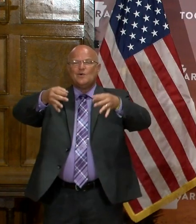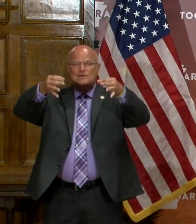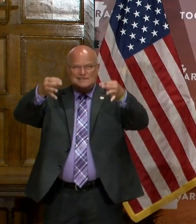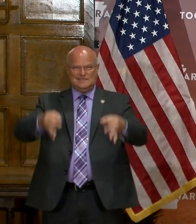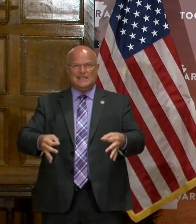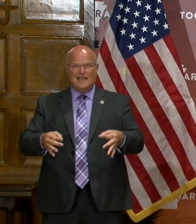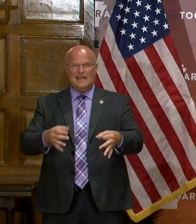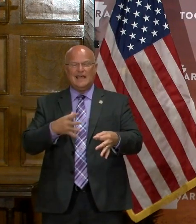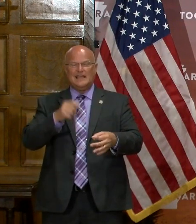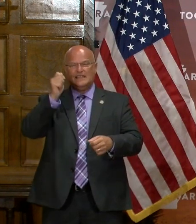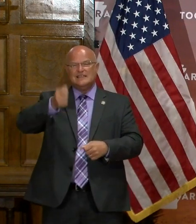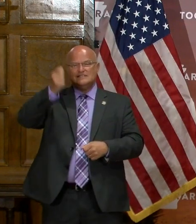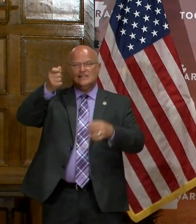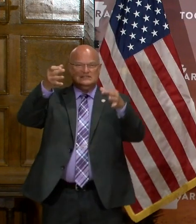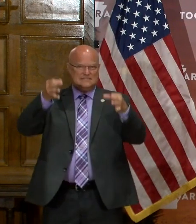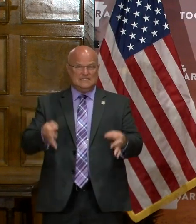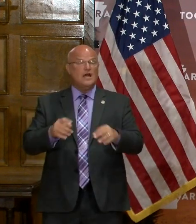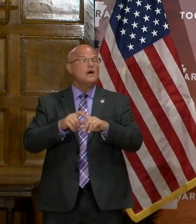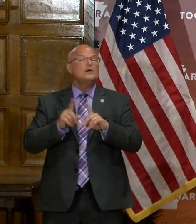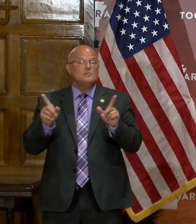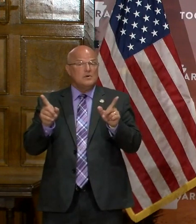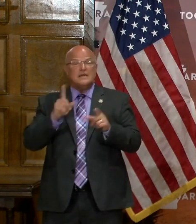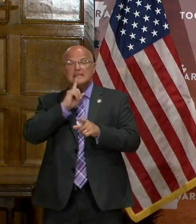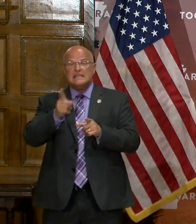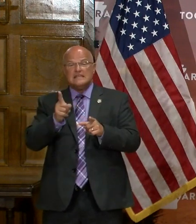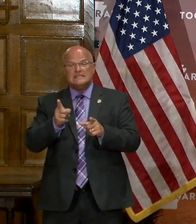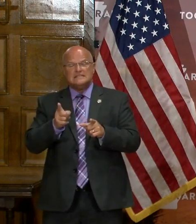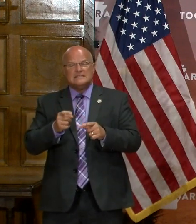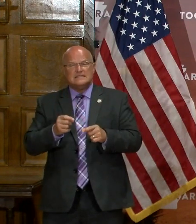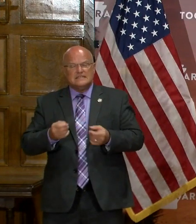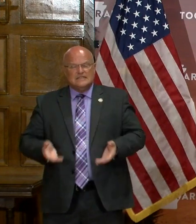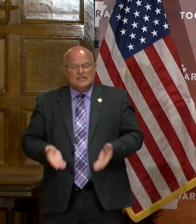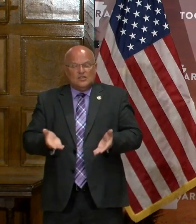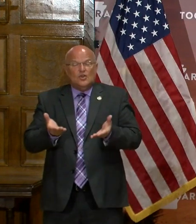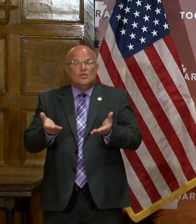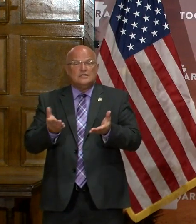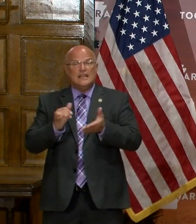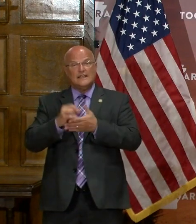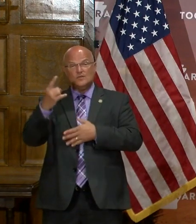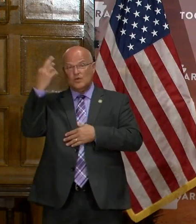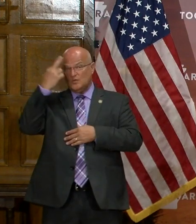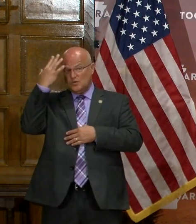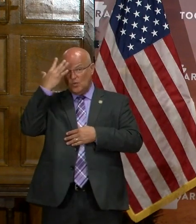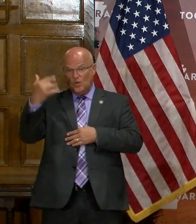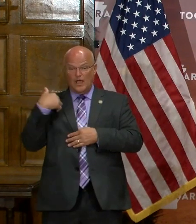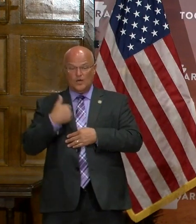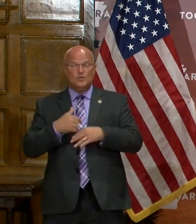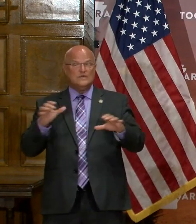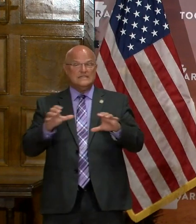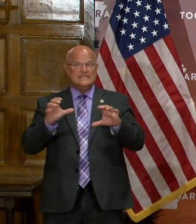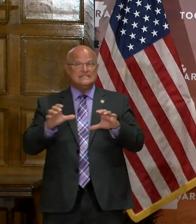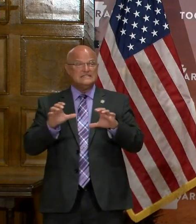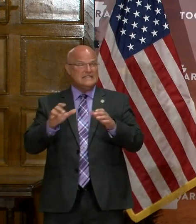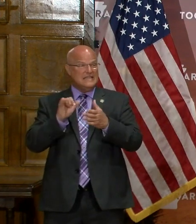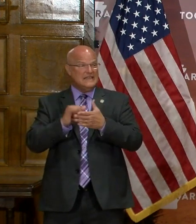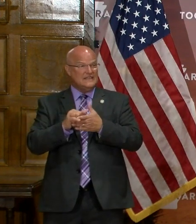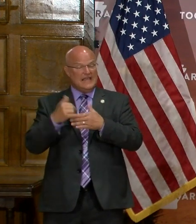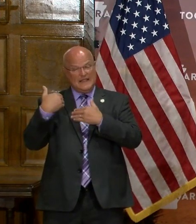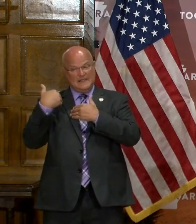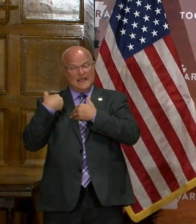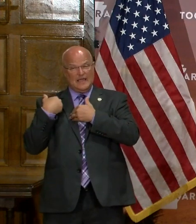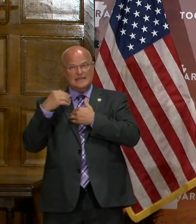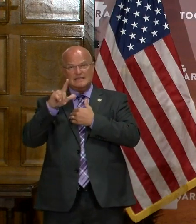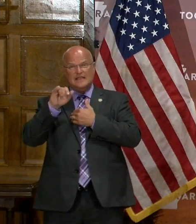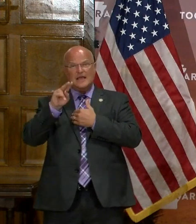finders have to determine. But it certainly is an encouragement and an incentive, and that's one of the reasons we did that